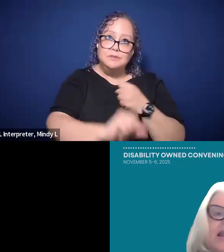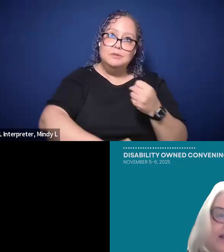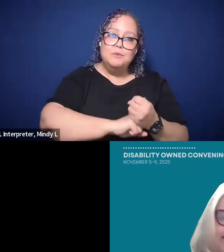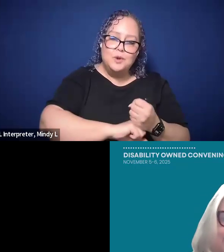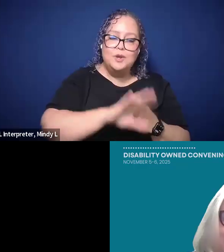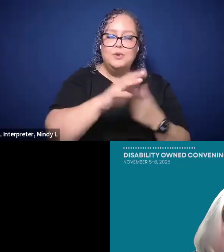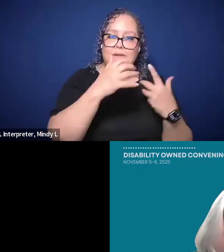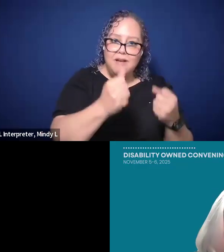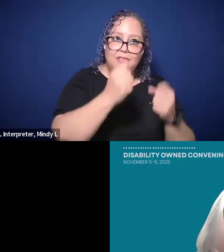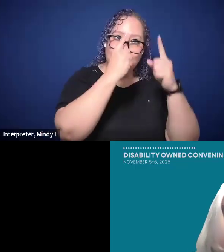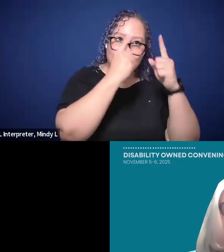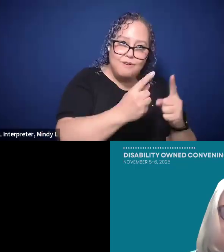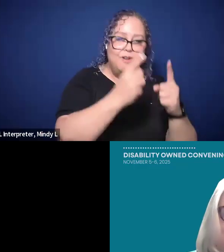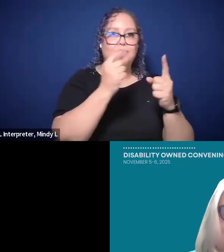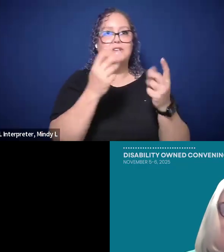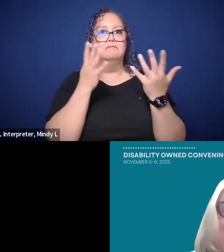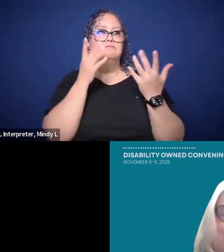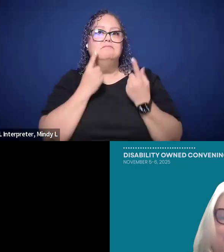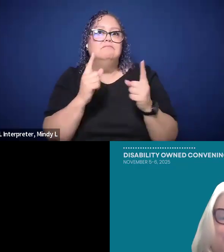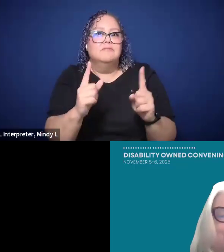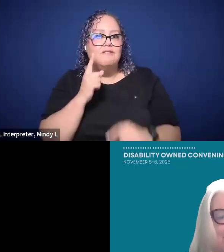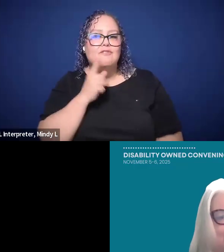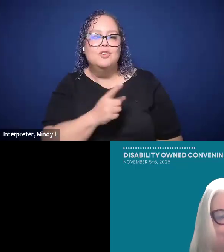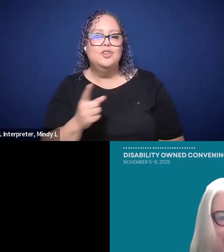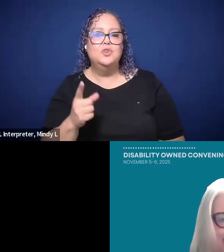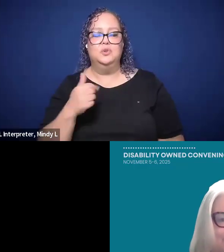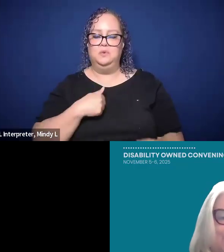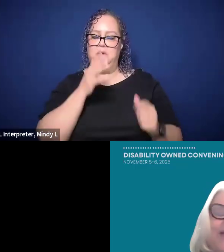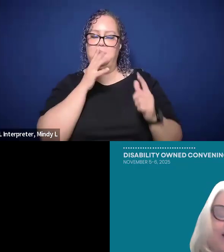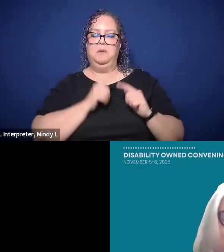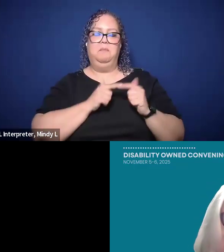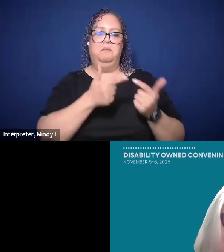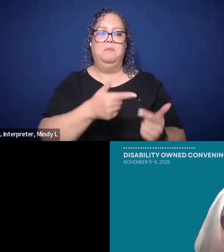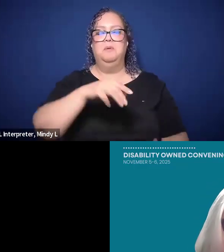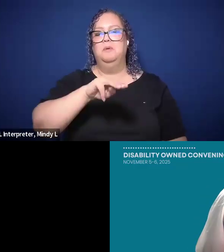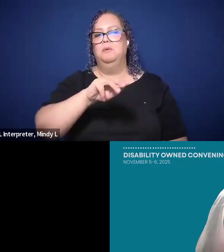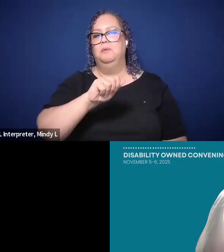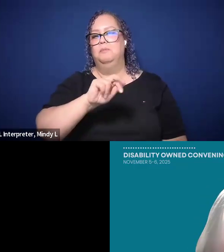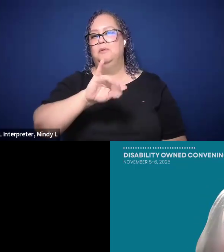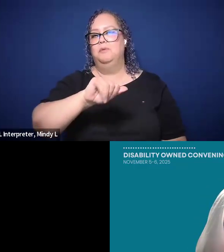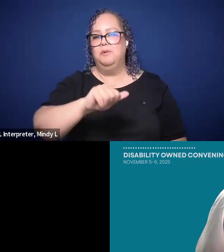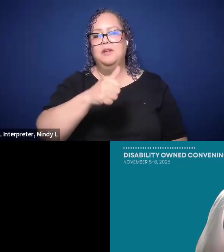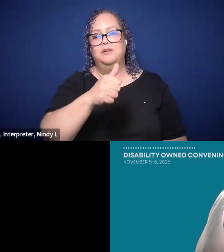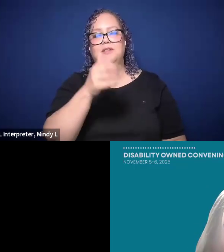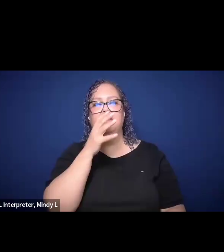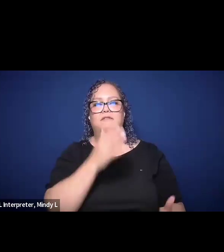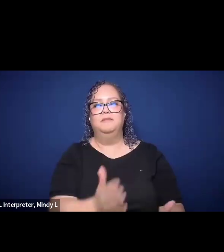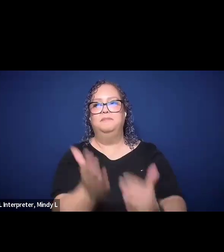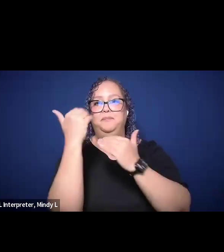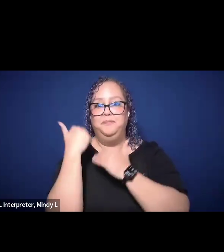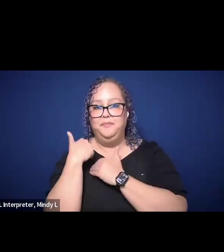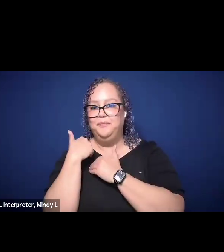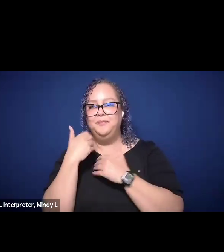that, I am delighted to pass it over to Maria, who will take it away. So thank you again, Maria, for being here.